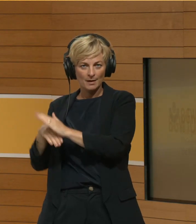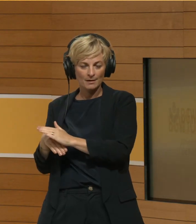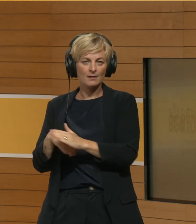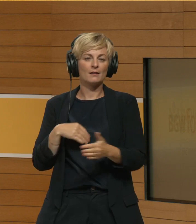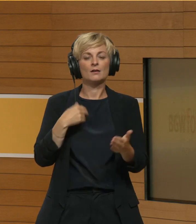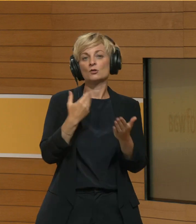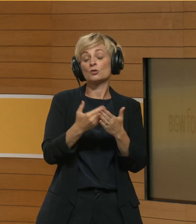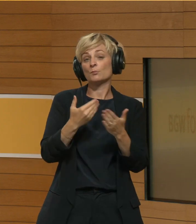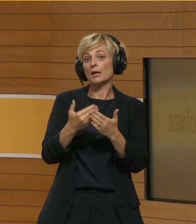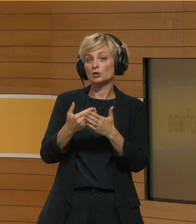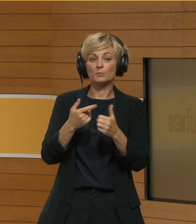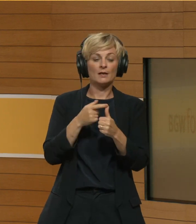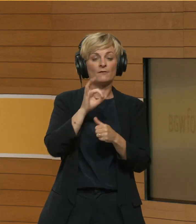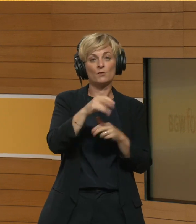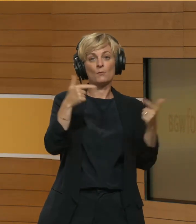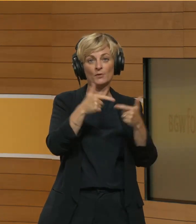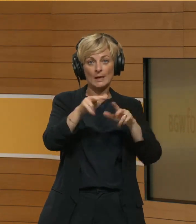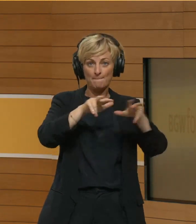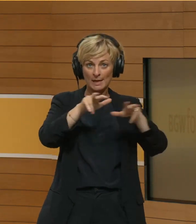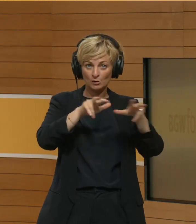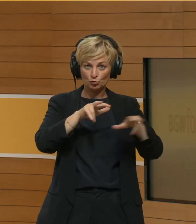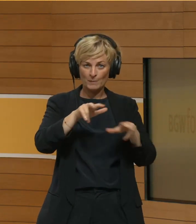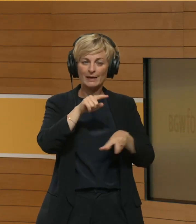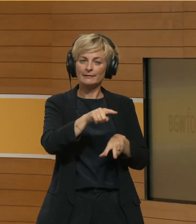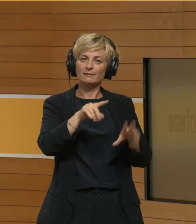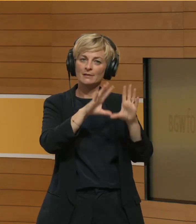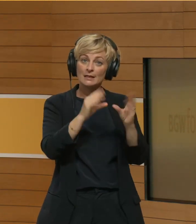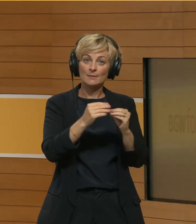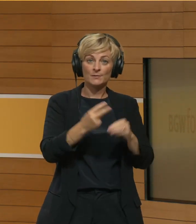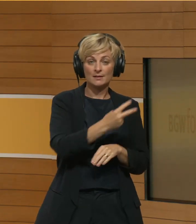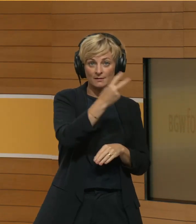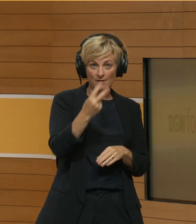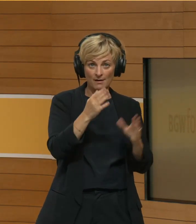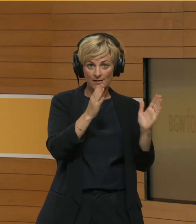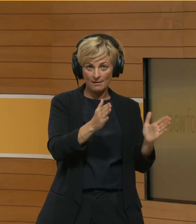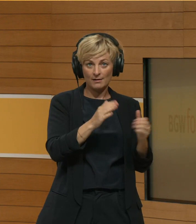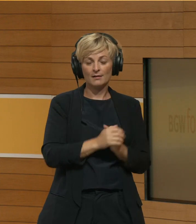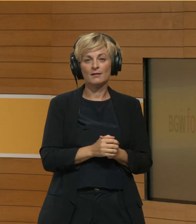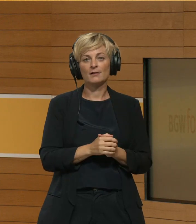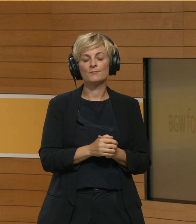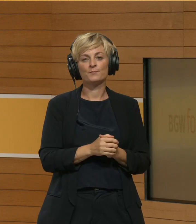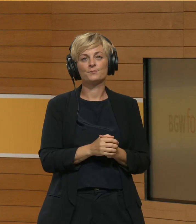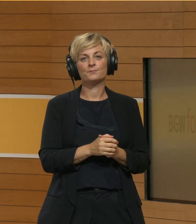goes about 2 years, and we have a structural plan for the members. They